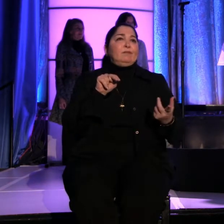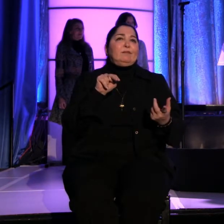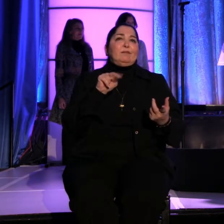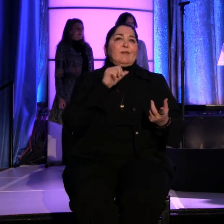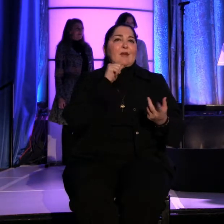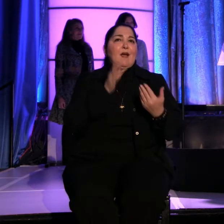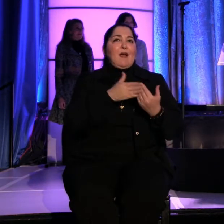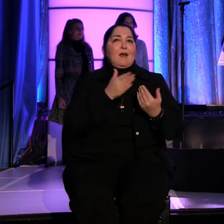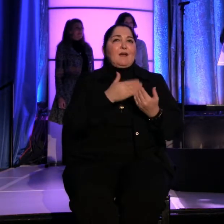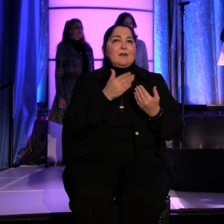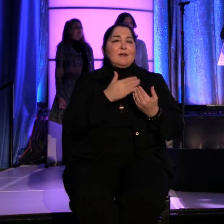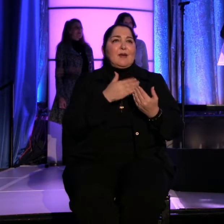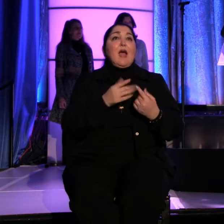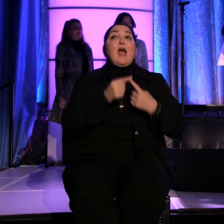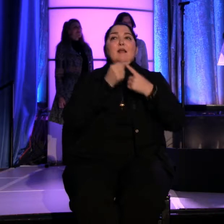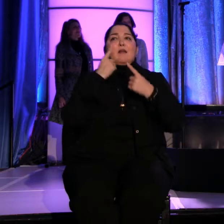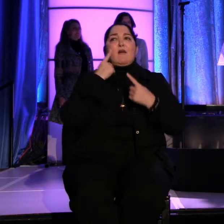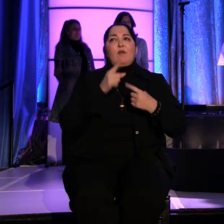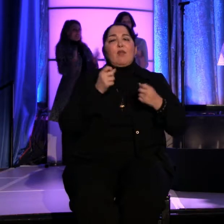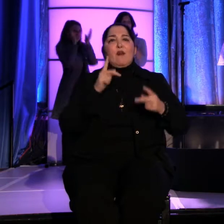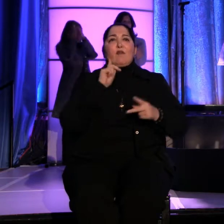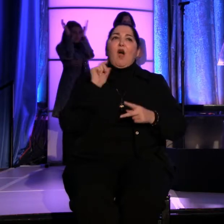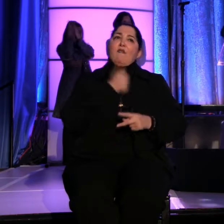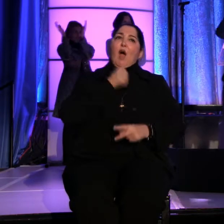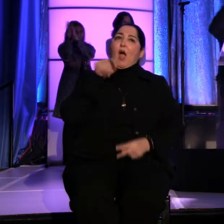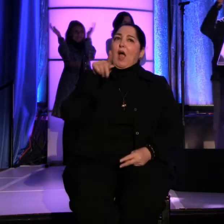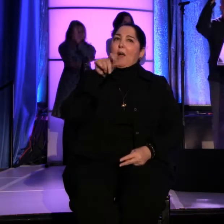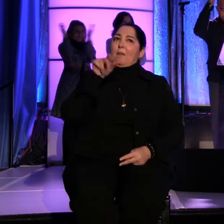of a hard-working APAP staff.